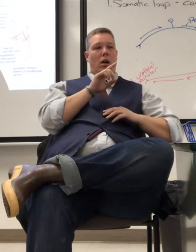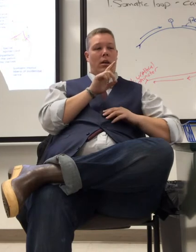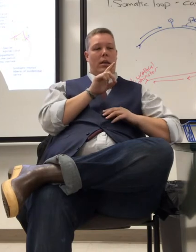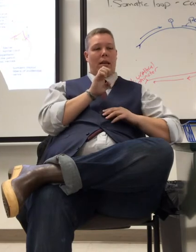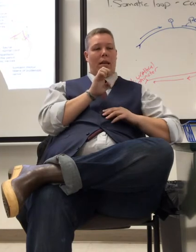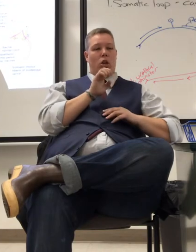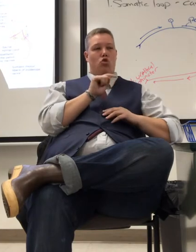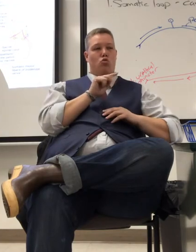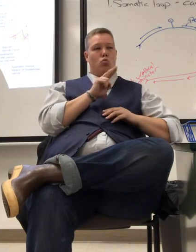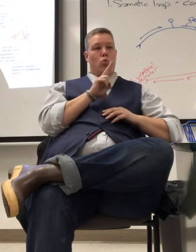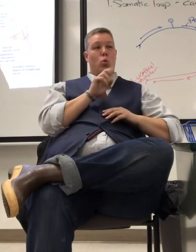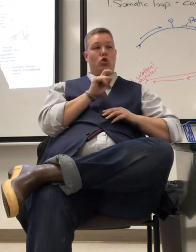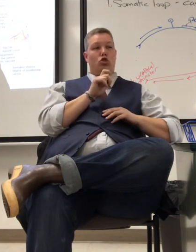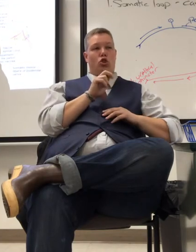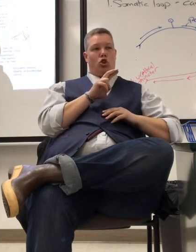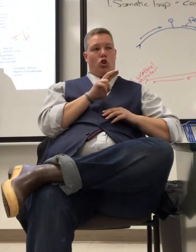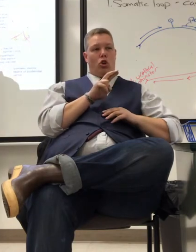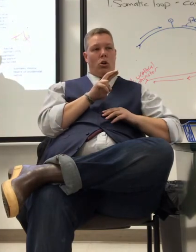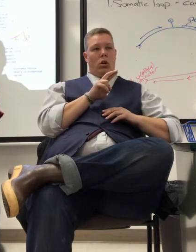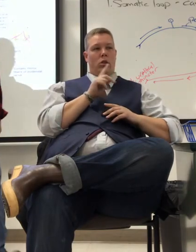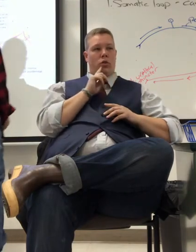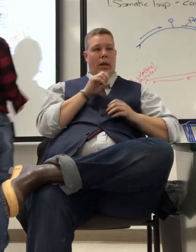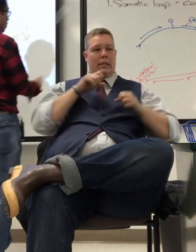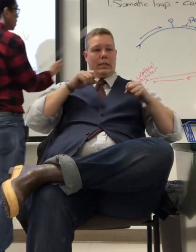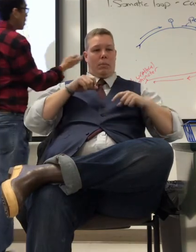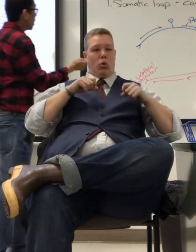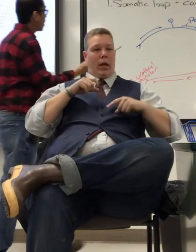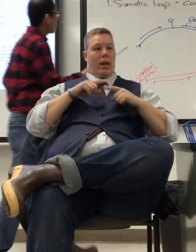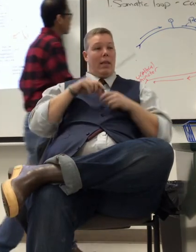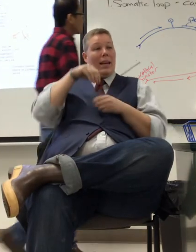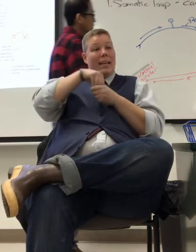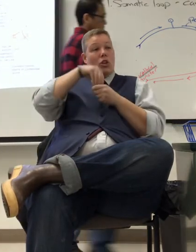They're stimulating the internal sphincter. So that's what you should know.